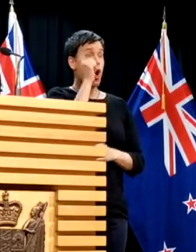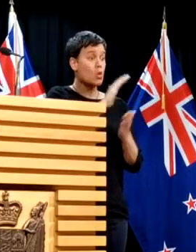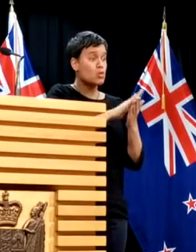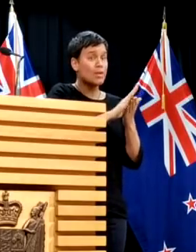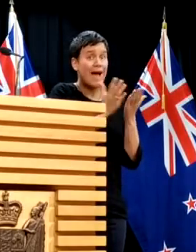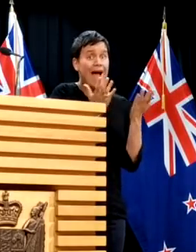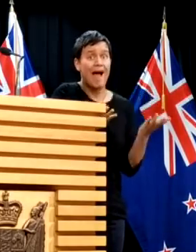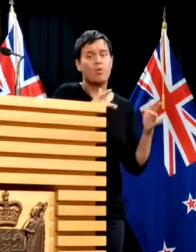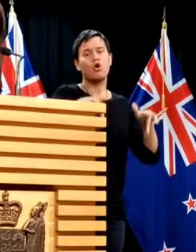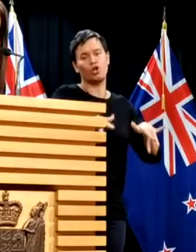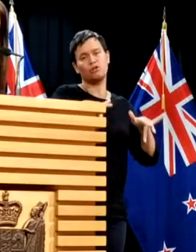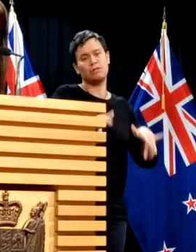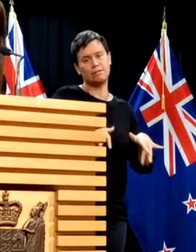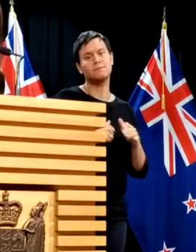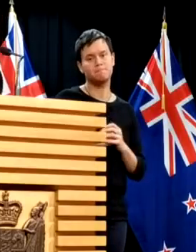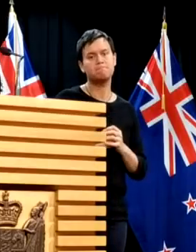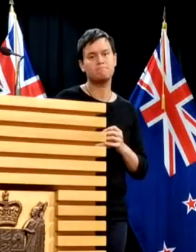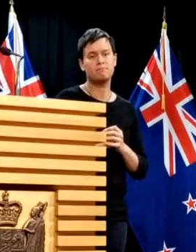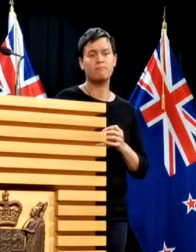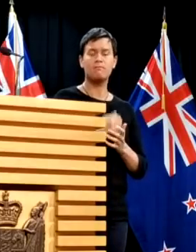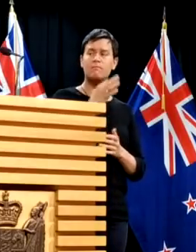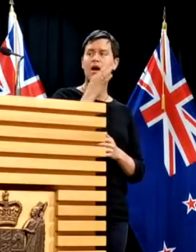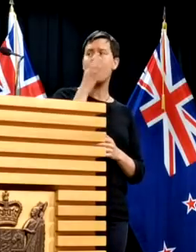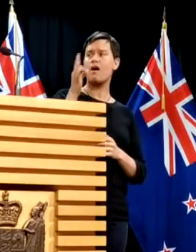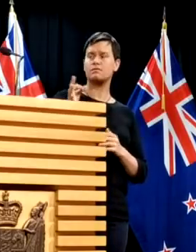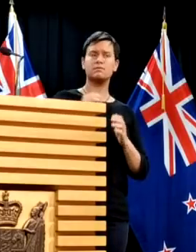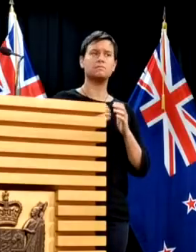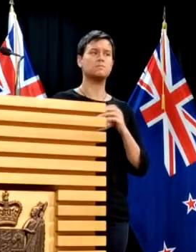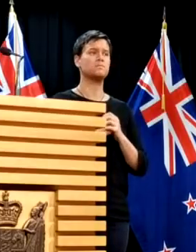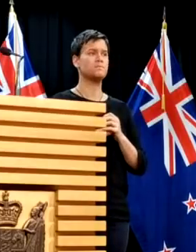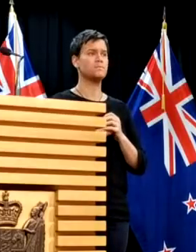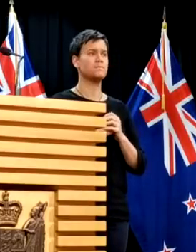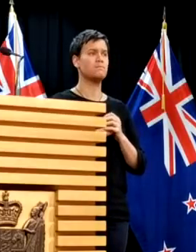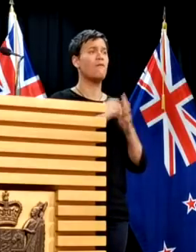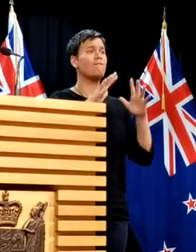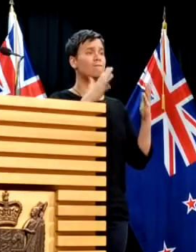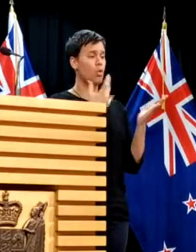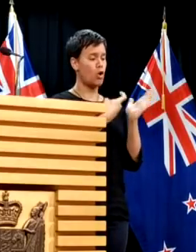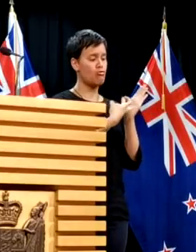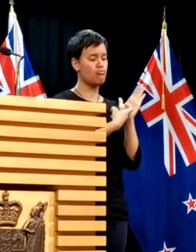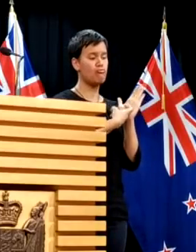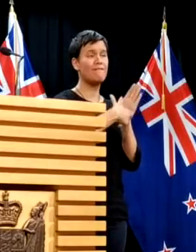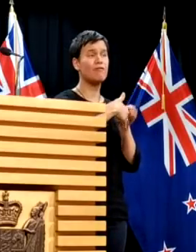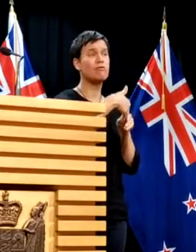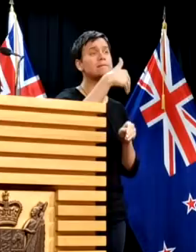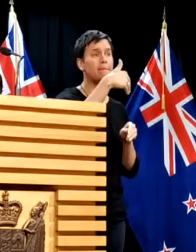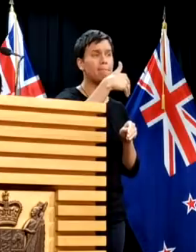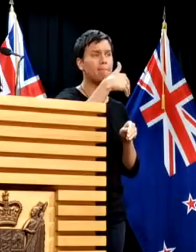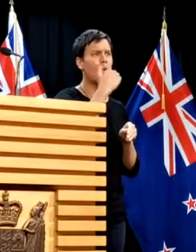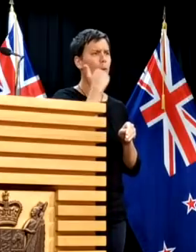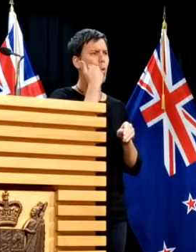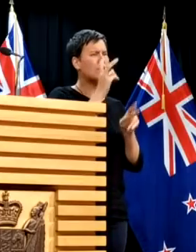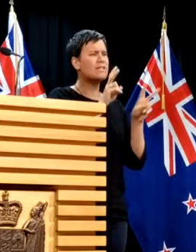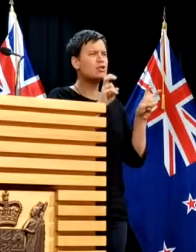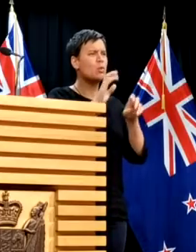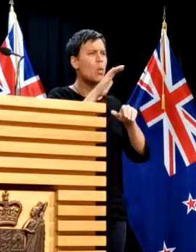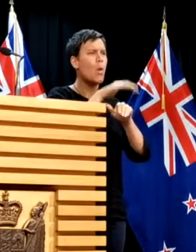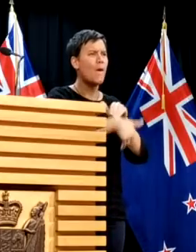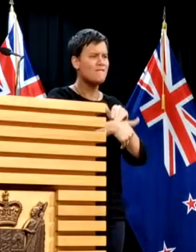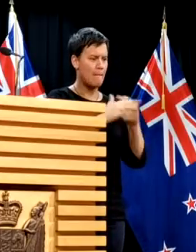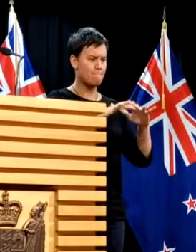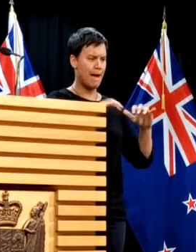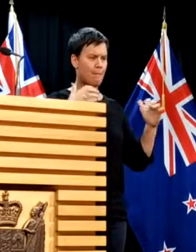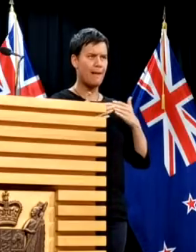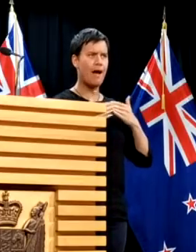do better. Term limits have always been an issue for a referendum. Do you agree with that? Oh, look, and I think it